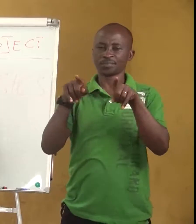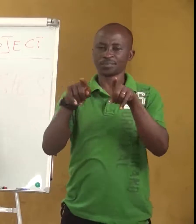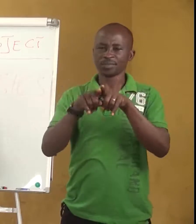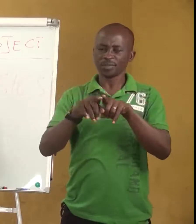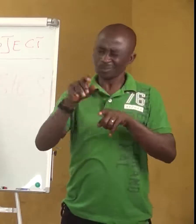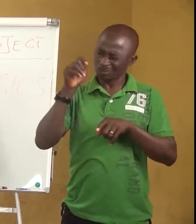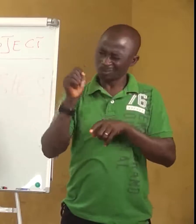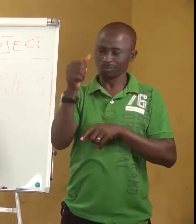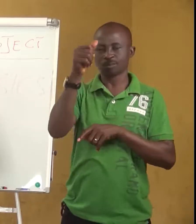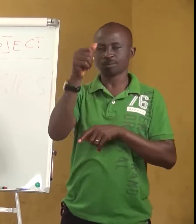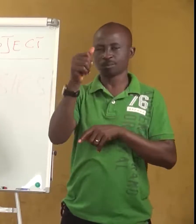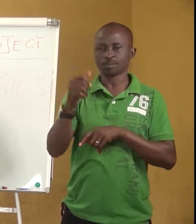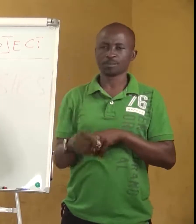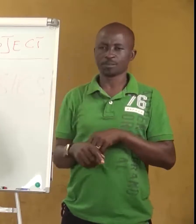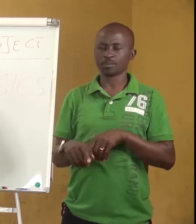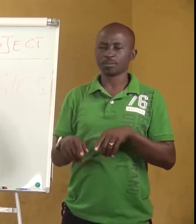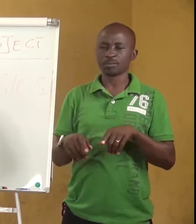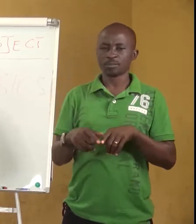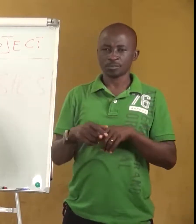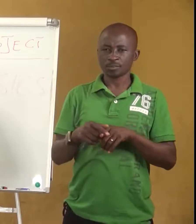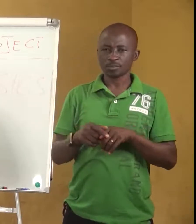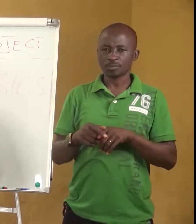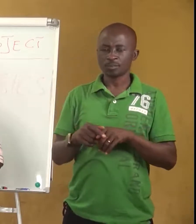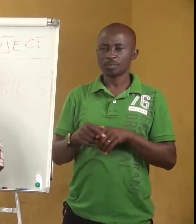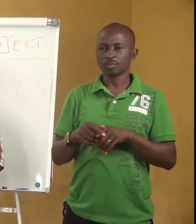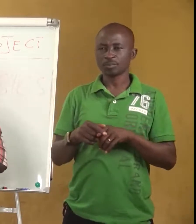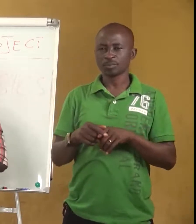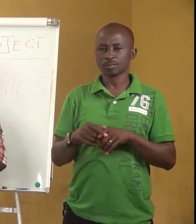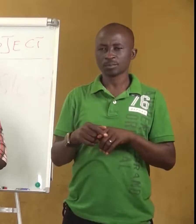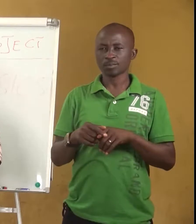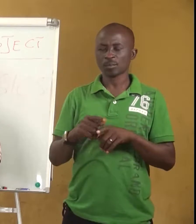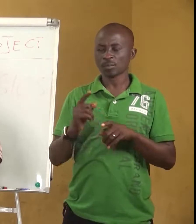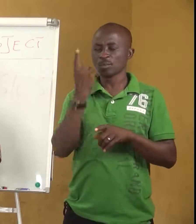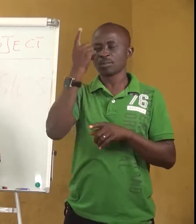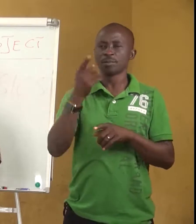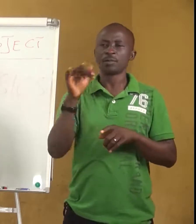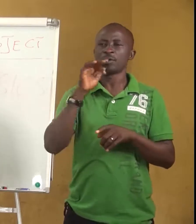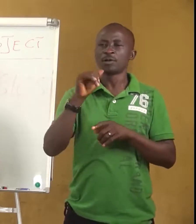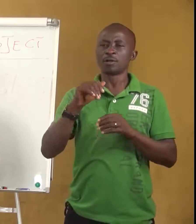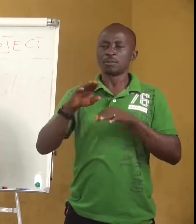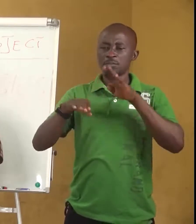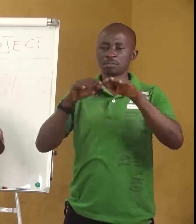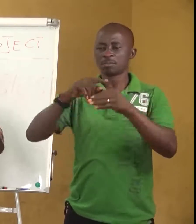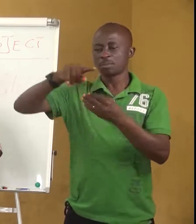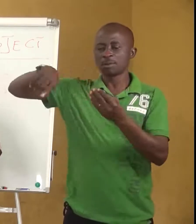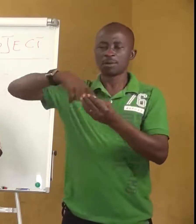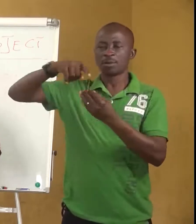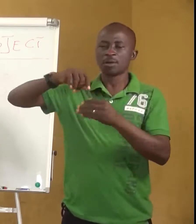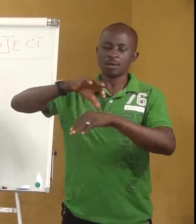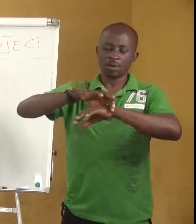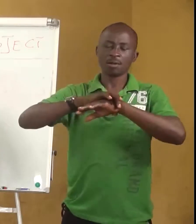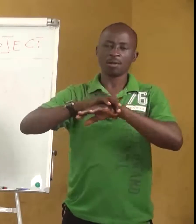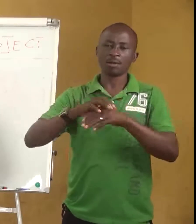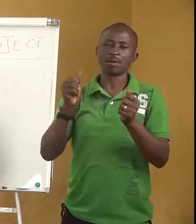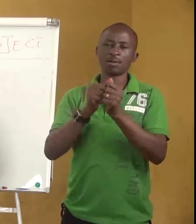speed as far as they are moving around the Earth with